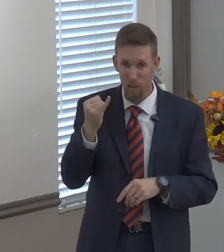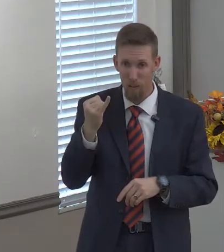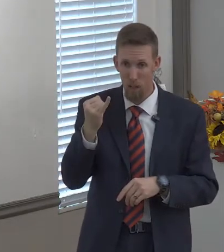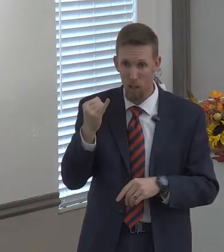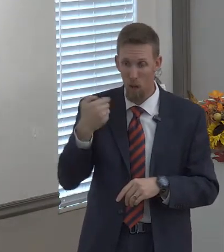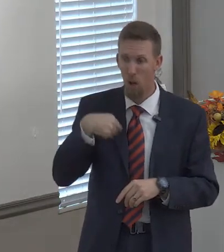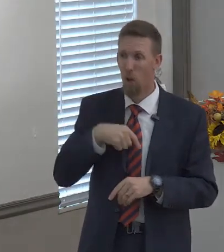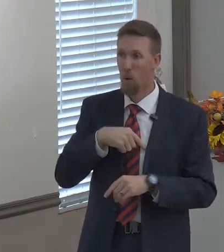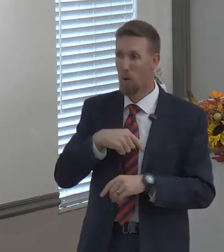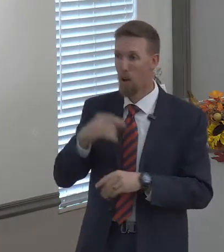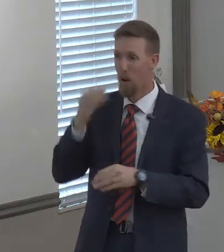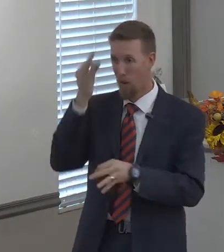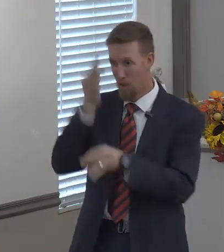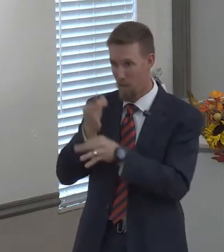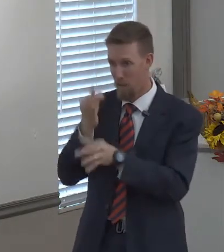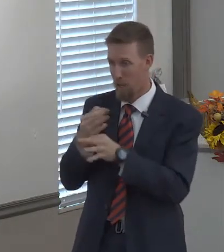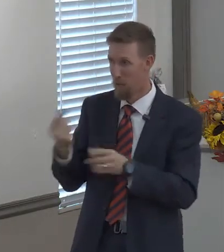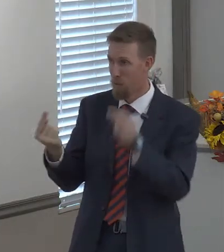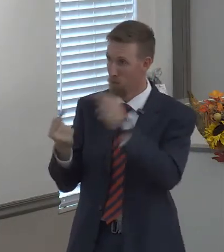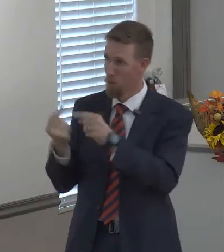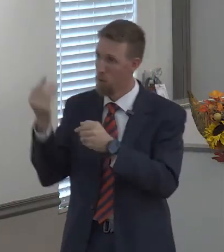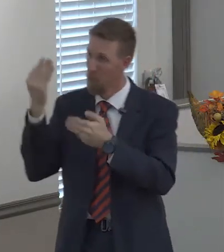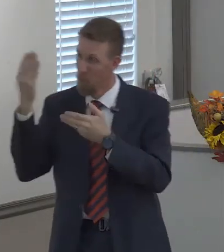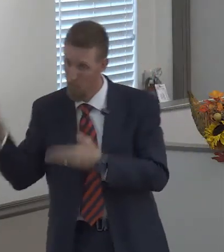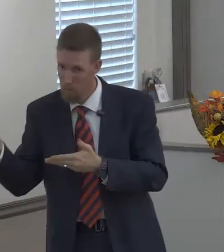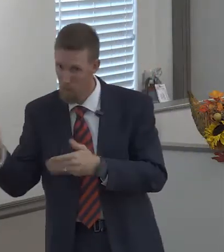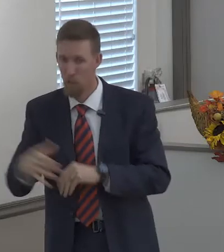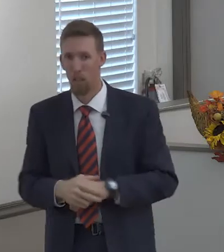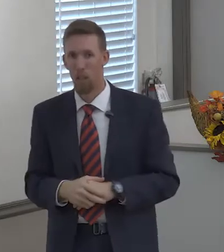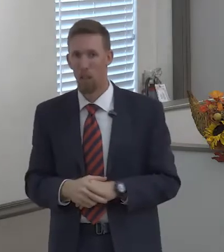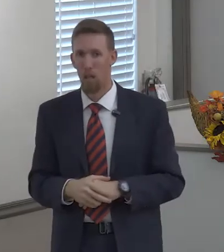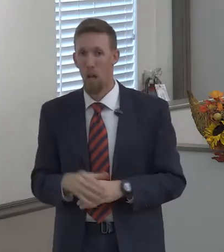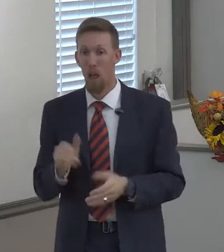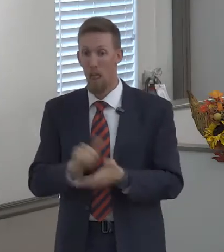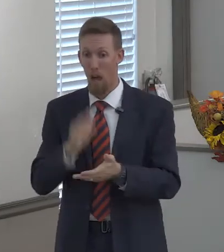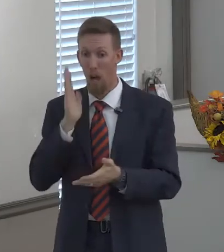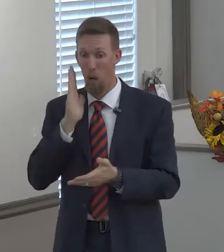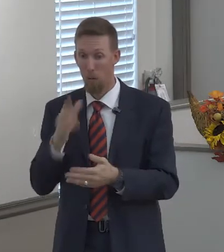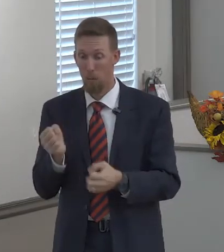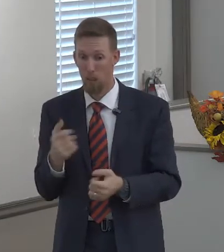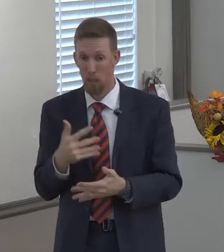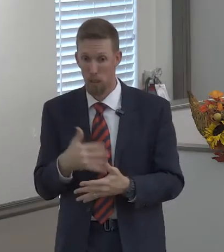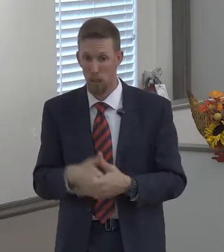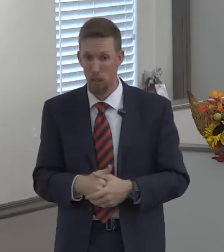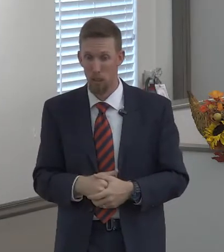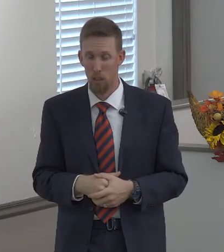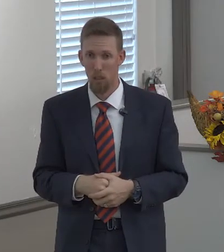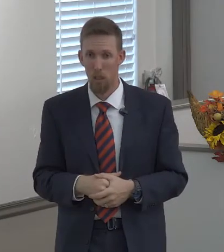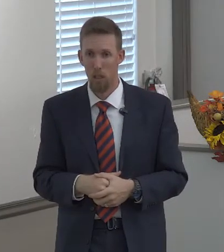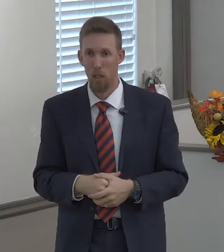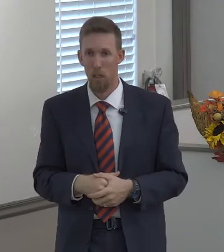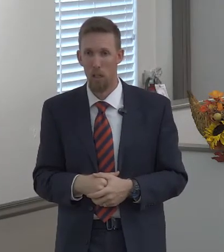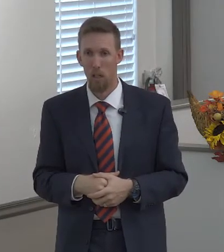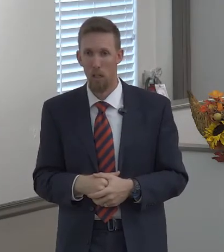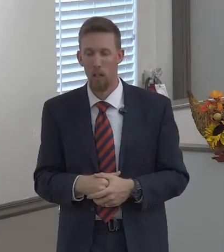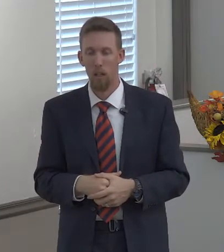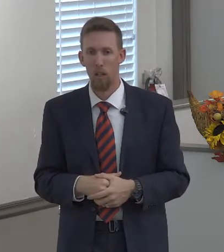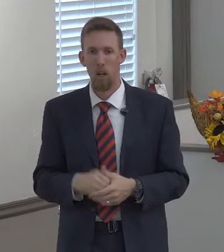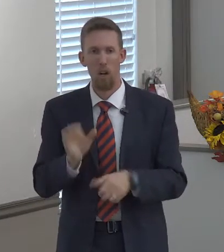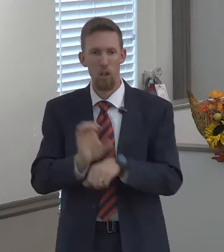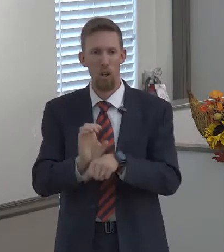don't, you won't get paid. But if there's 2.5 inches of snow on the ground, you're going to say, well, Mabel, I